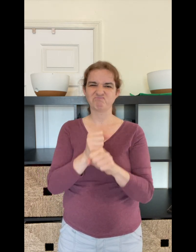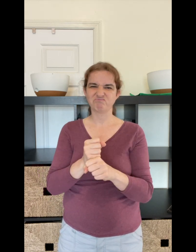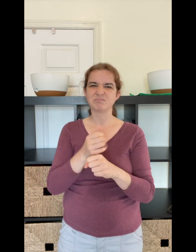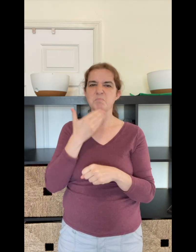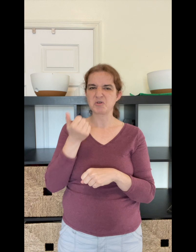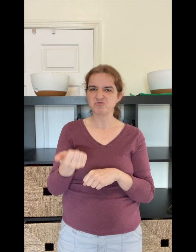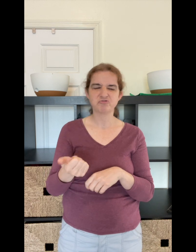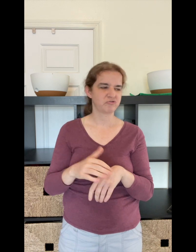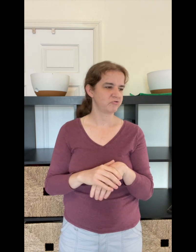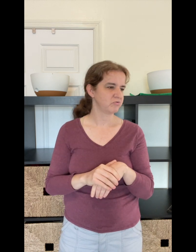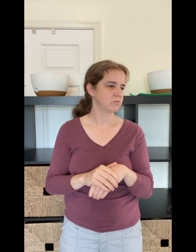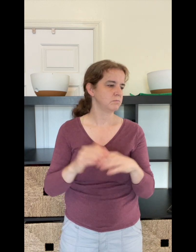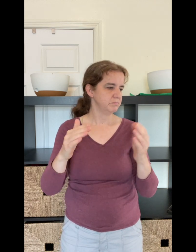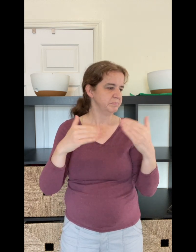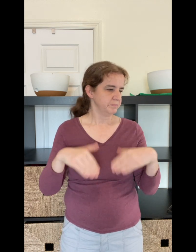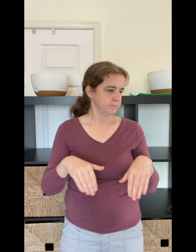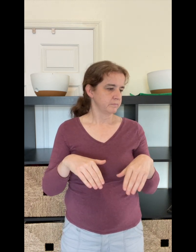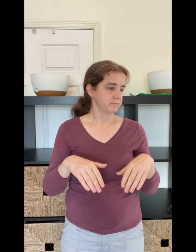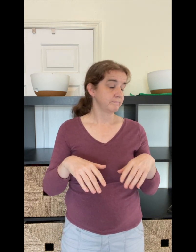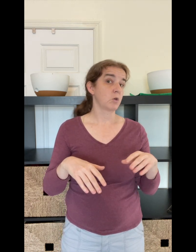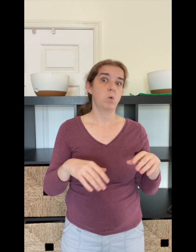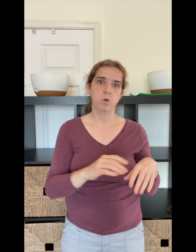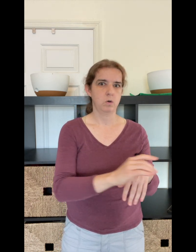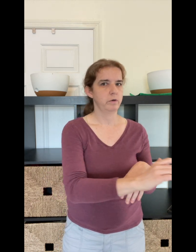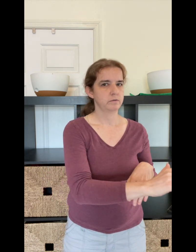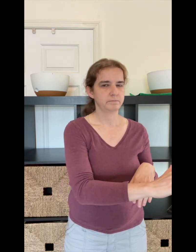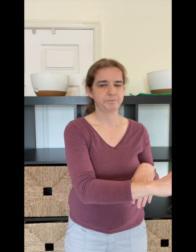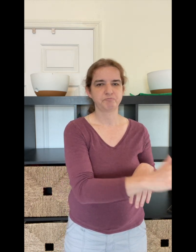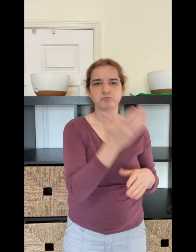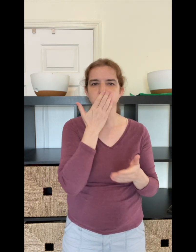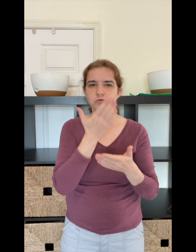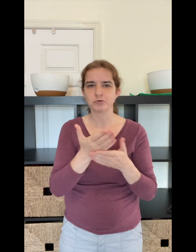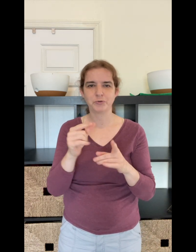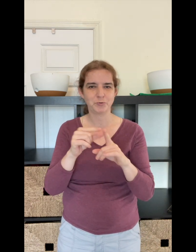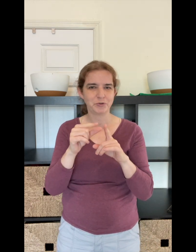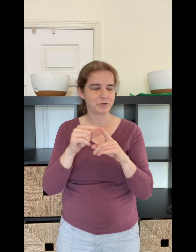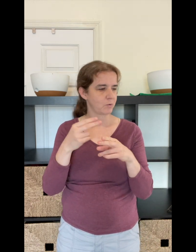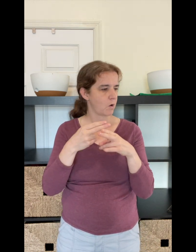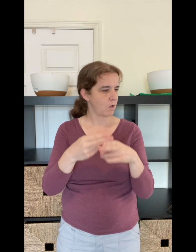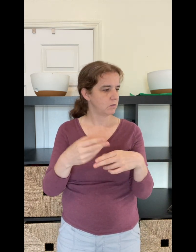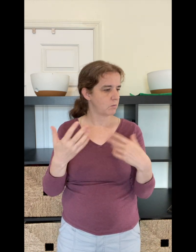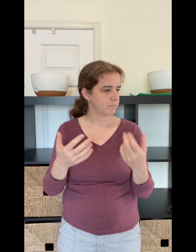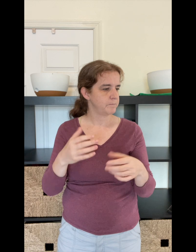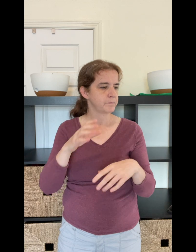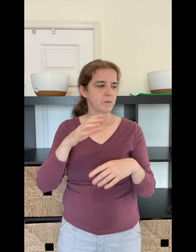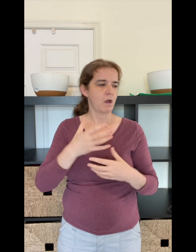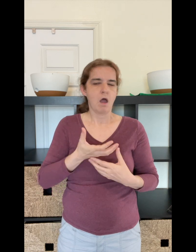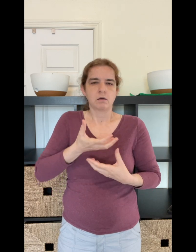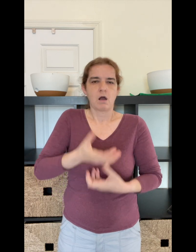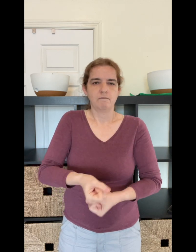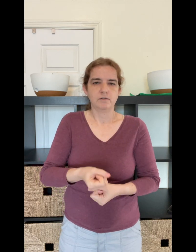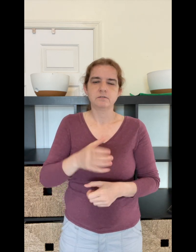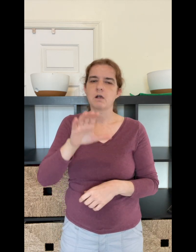Help people understand data, condense data better. All right, next word. Oh, this is a good word. This is